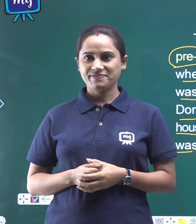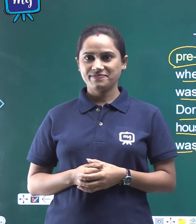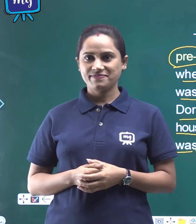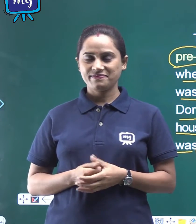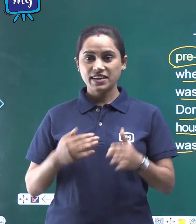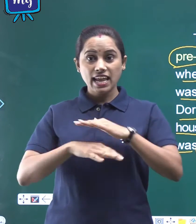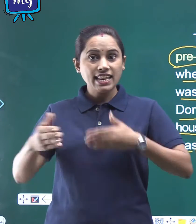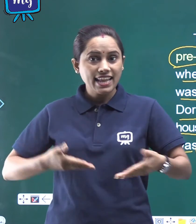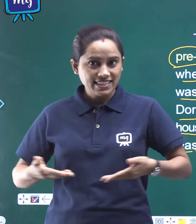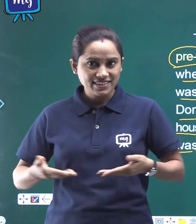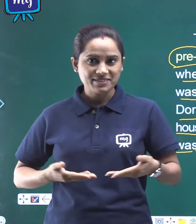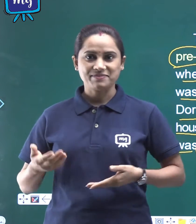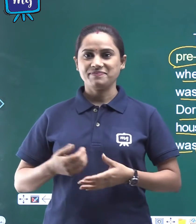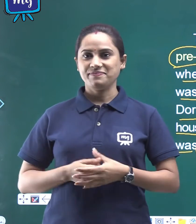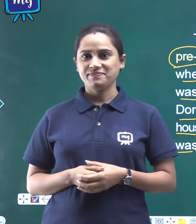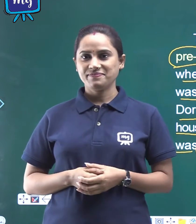in nature.